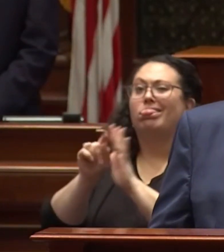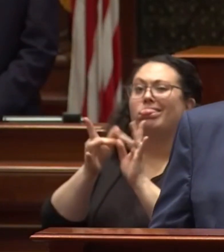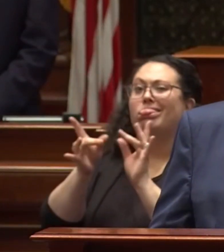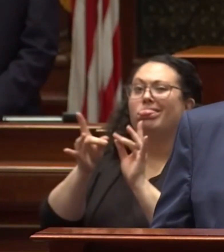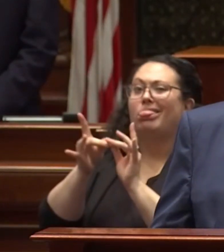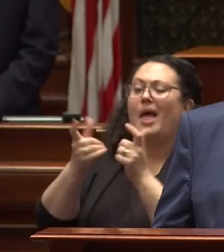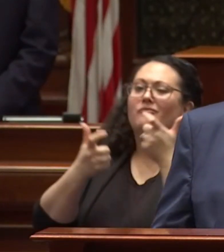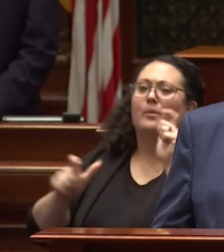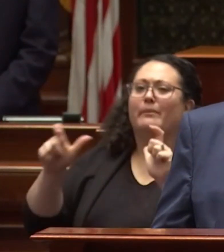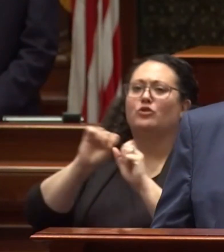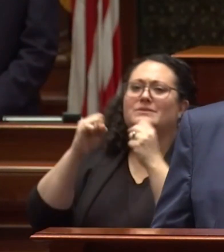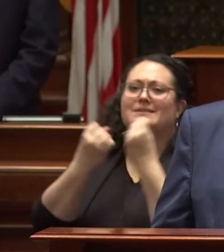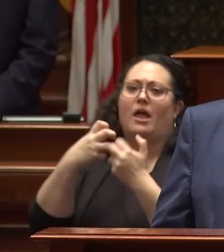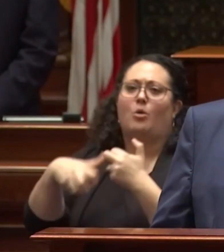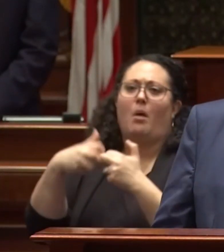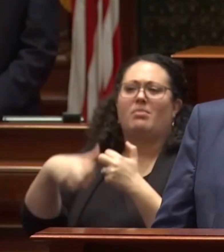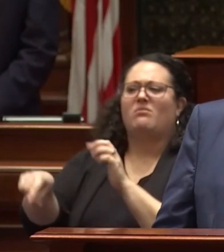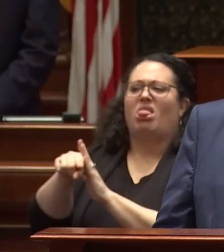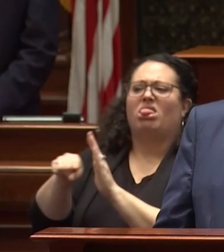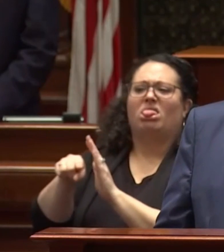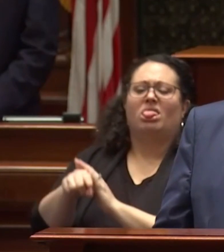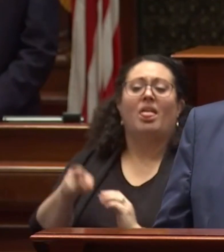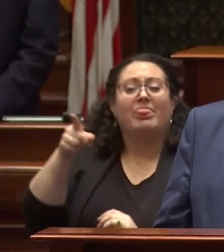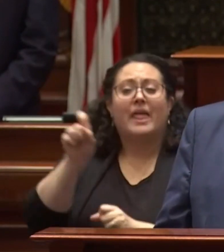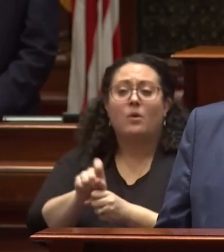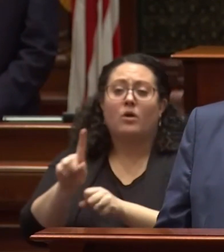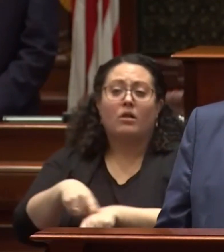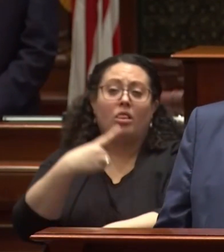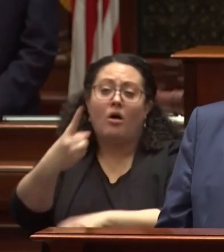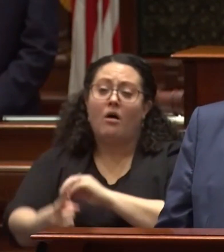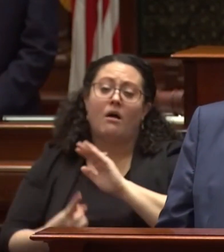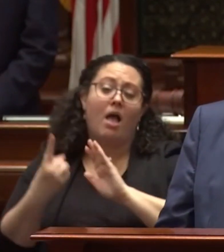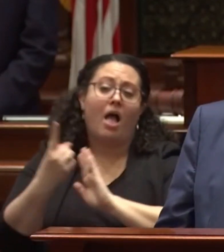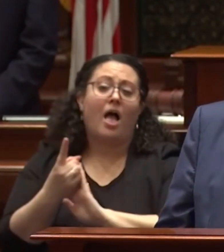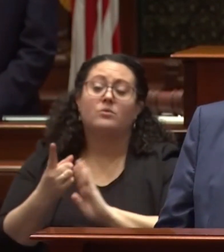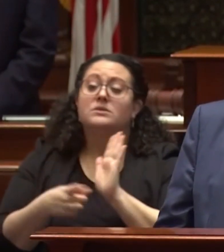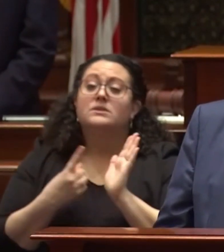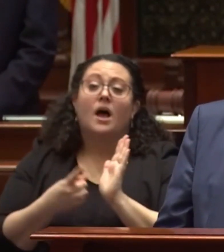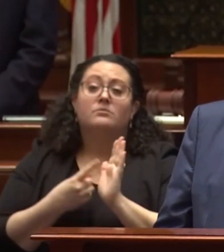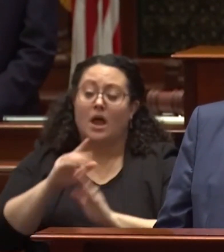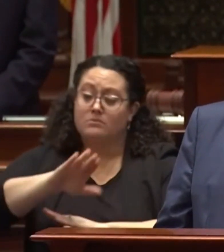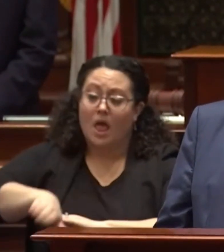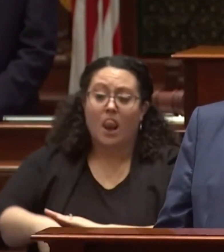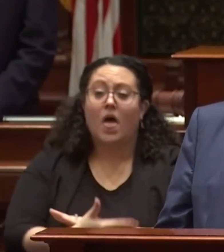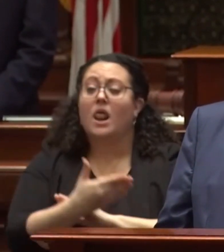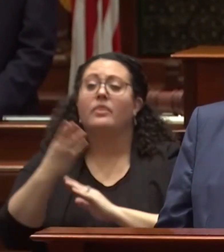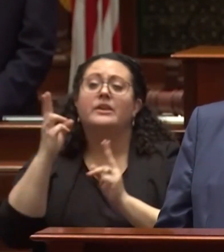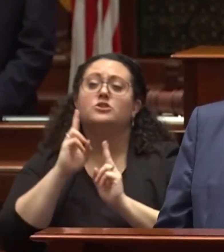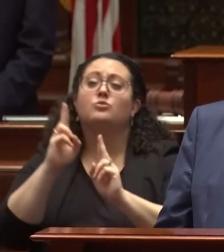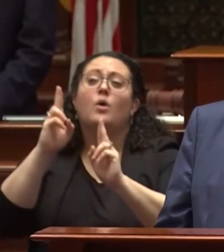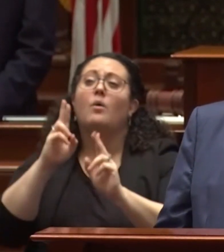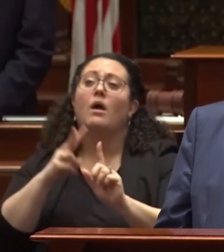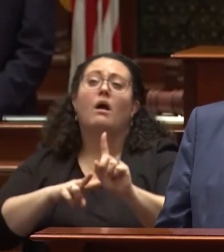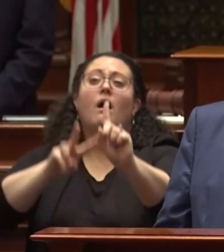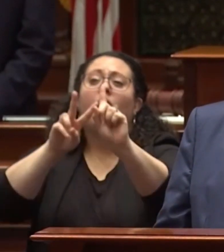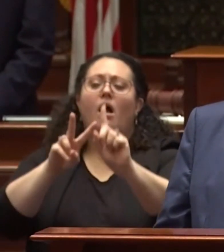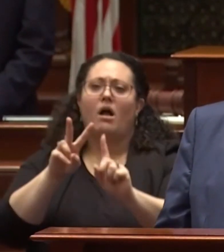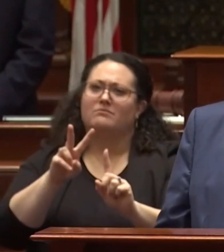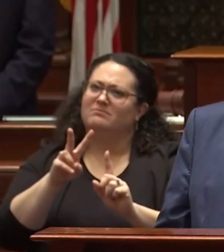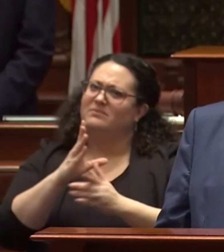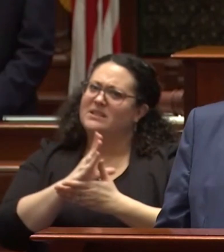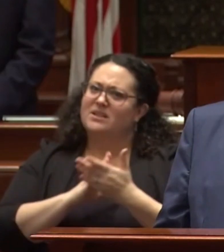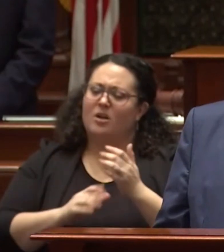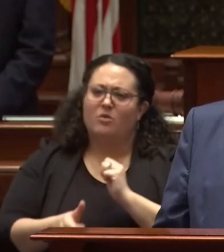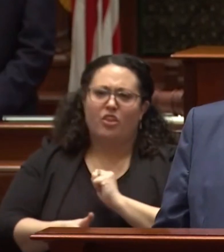larger societal issues. They work long hours, and on occasion, these heroic workers have been the subject